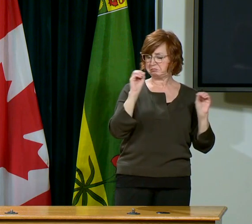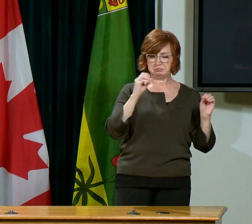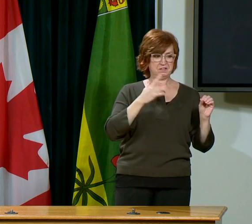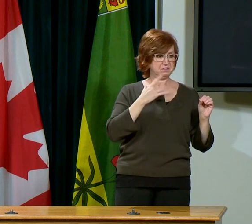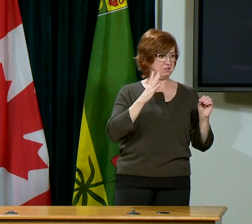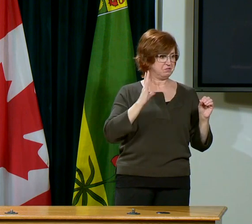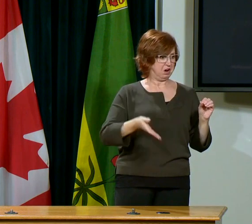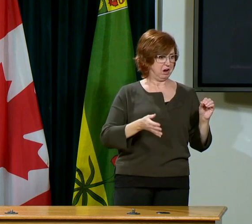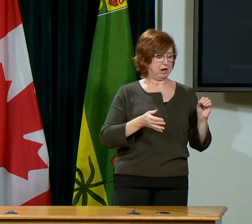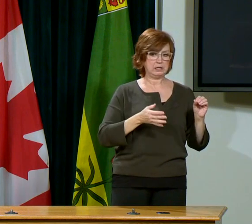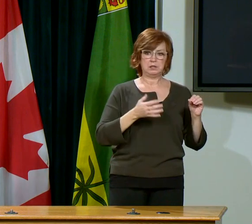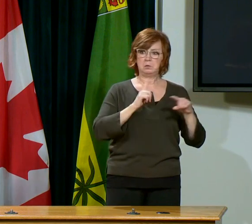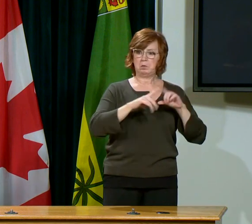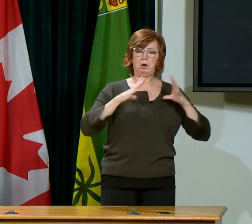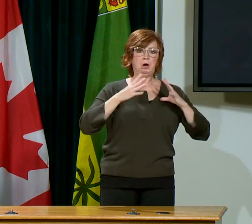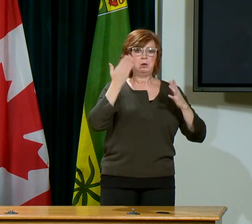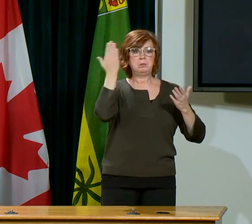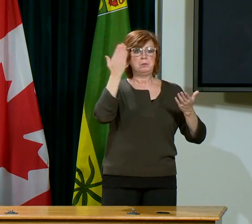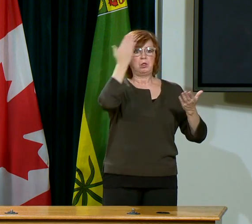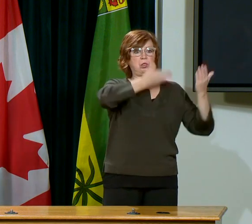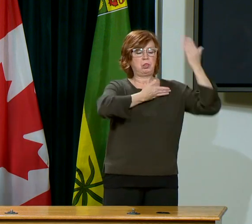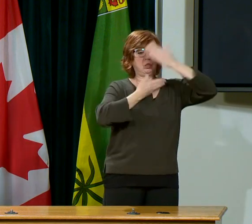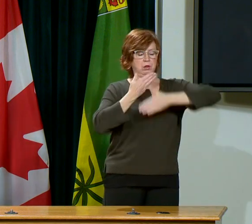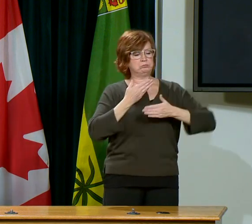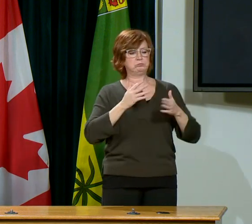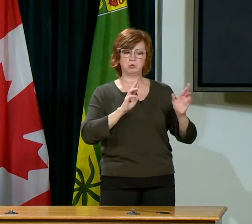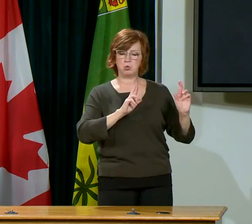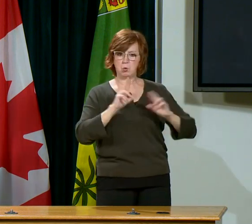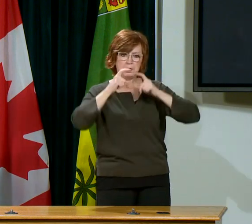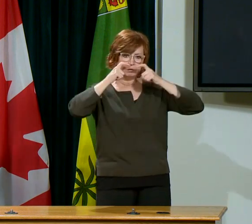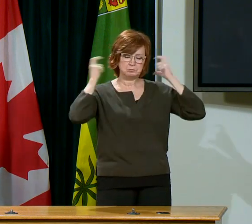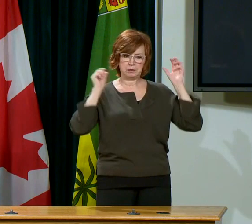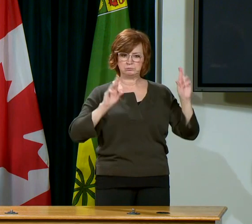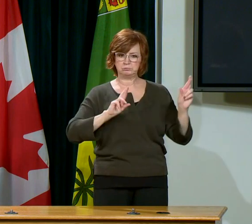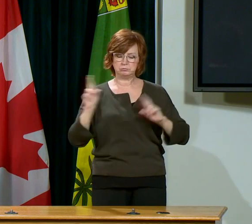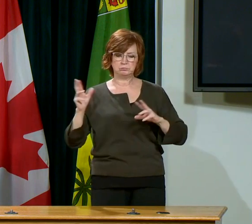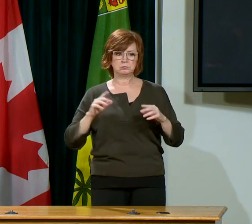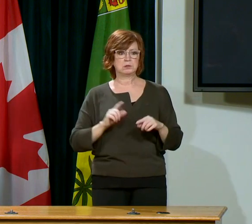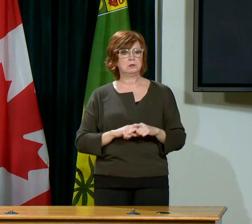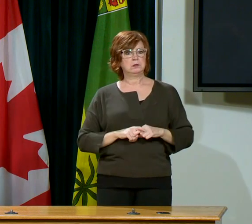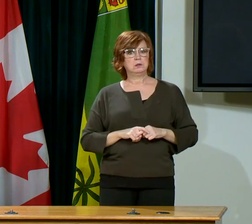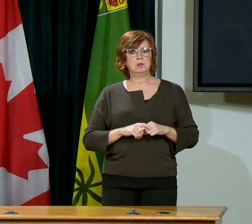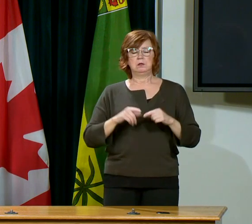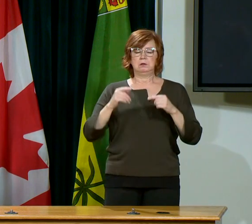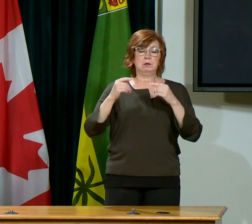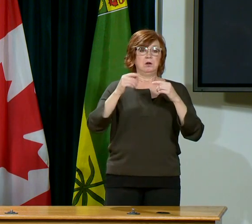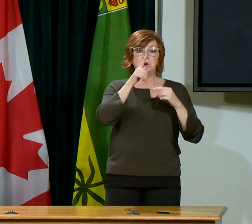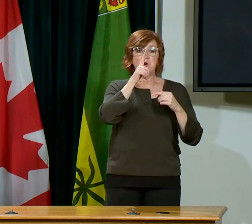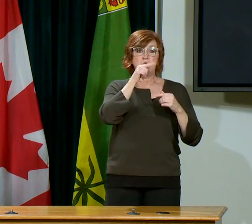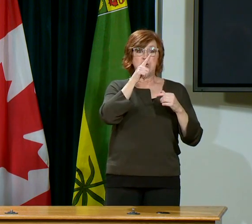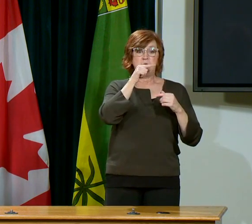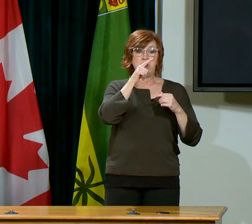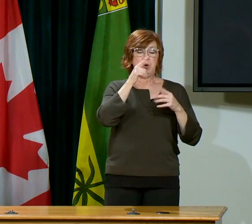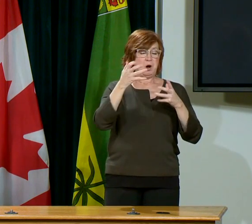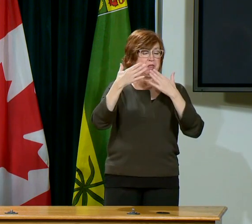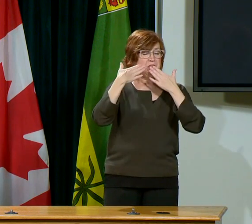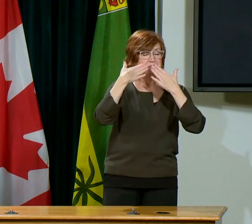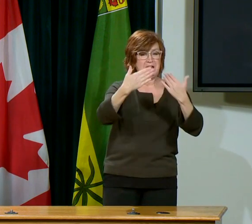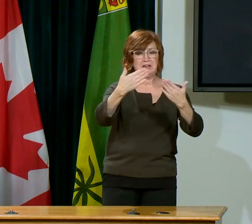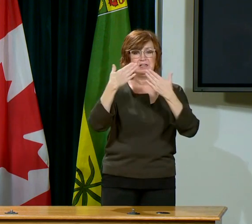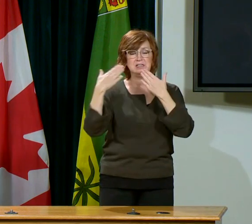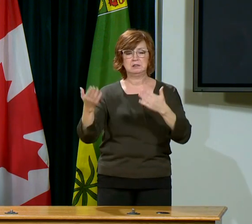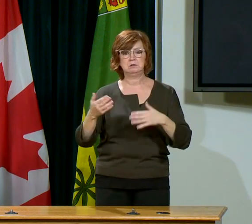us, and our healthcare teams are no exception. I want to make sure I thank all of our healthcare teams across this province. Because of their hard work